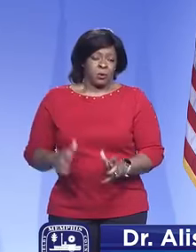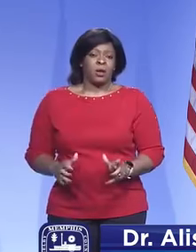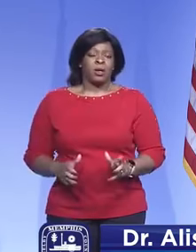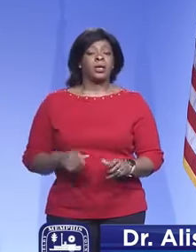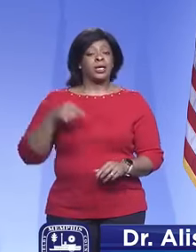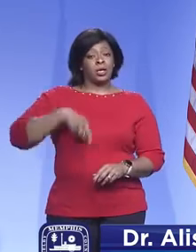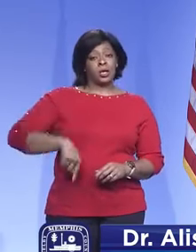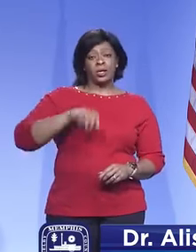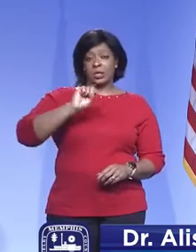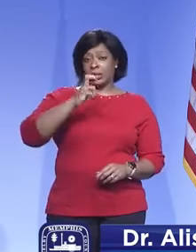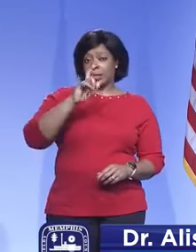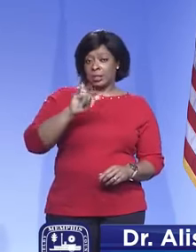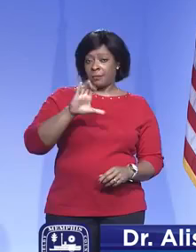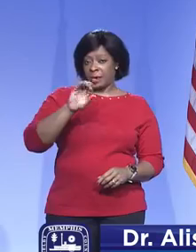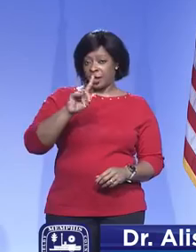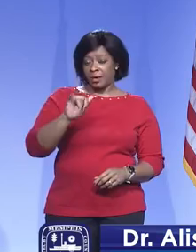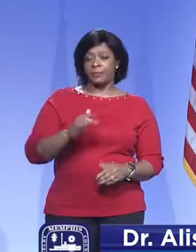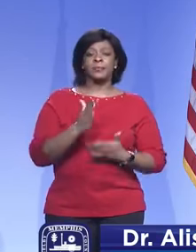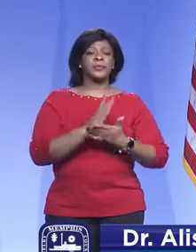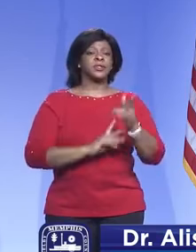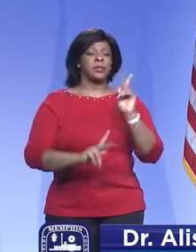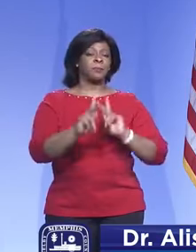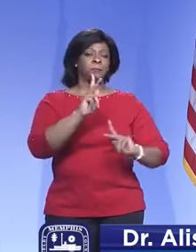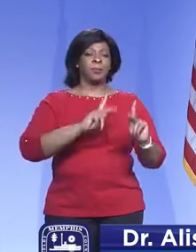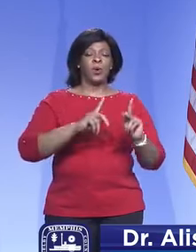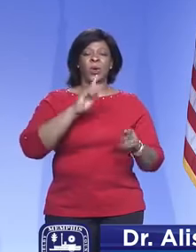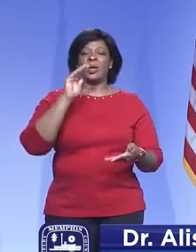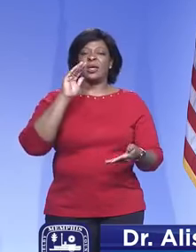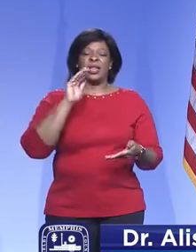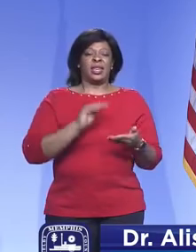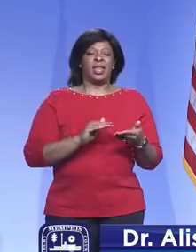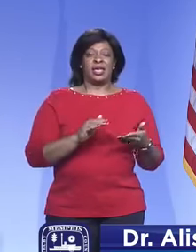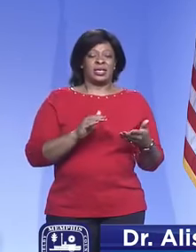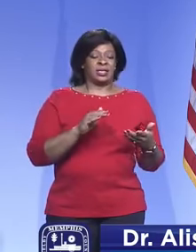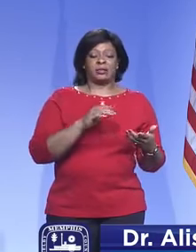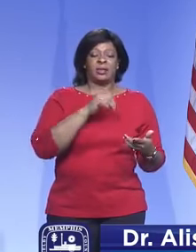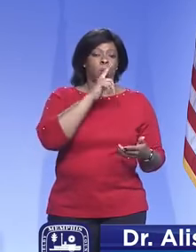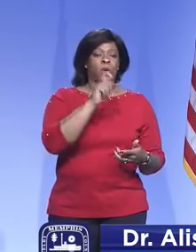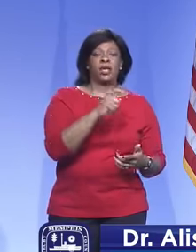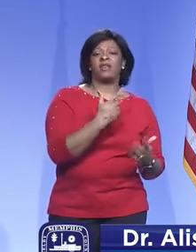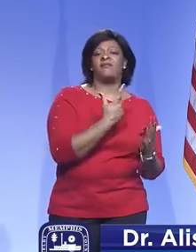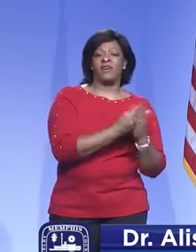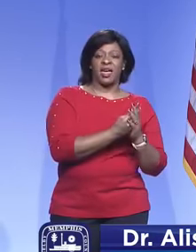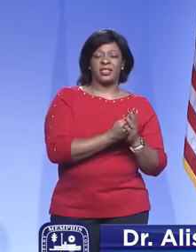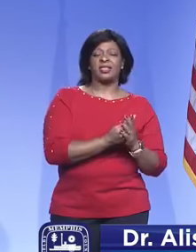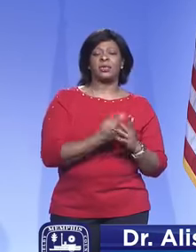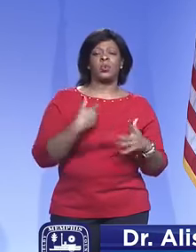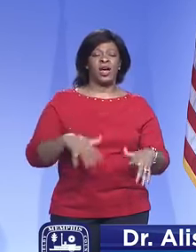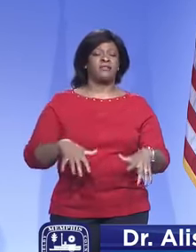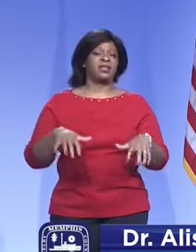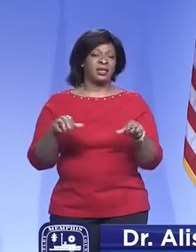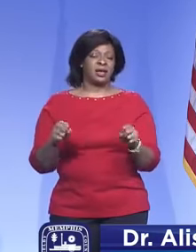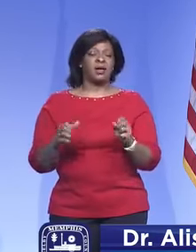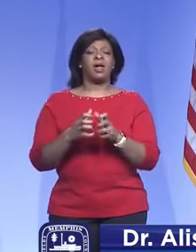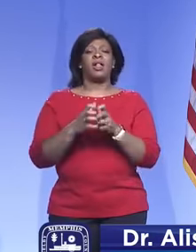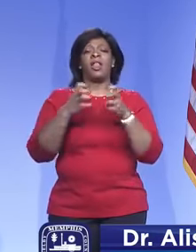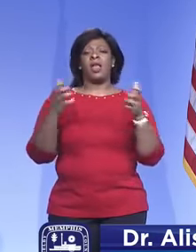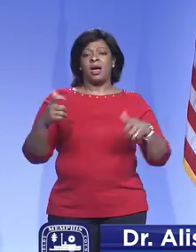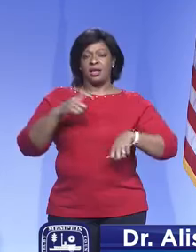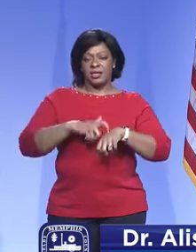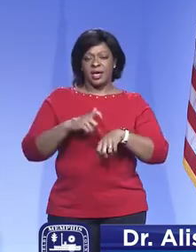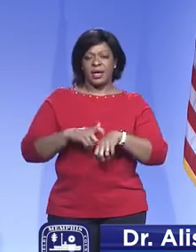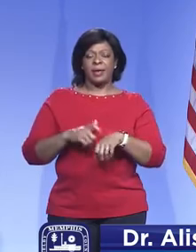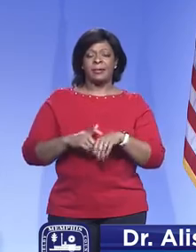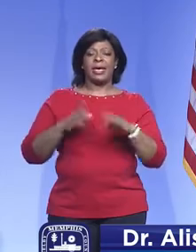County, particularly, some populations are less likely to be vaccinated. So we've got to take a lot of time and